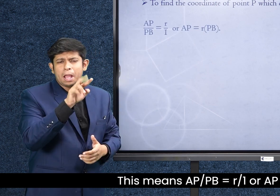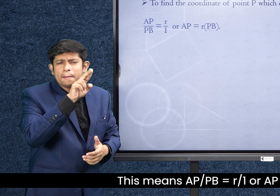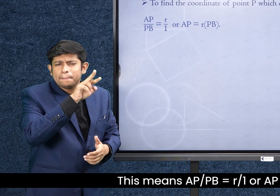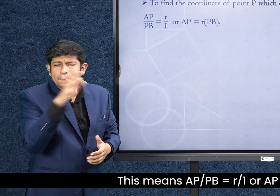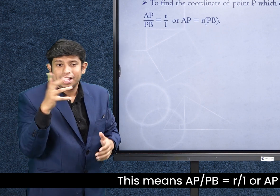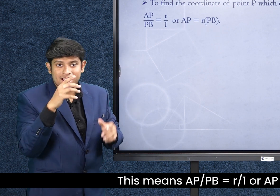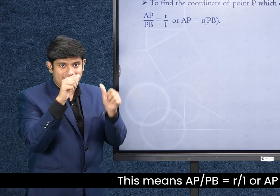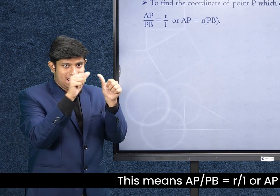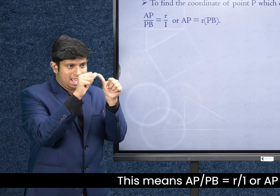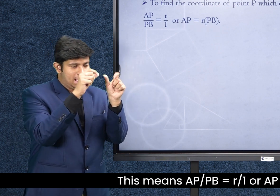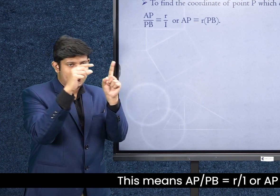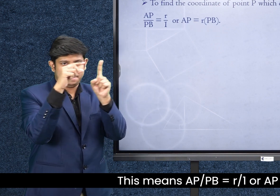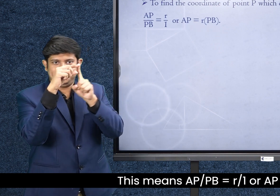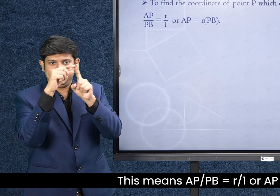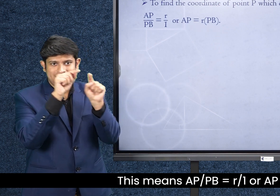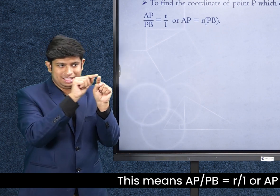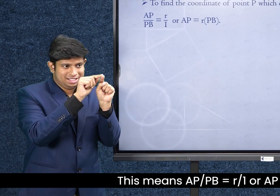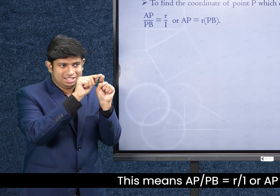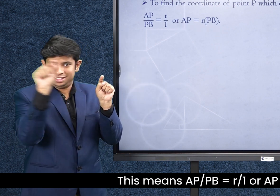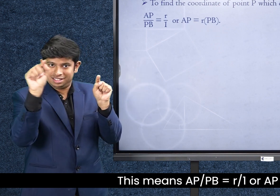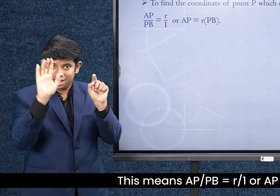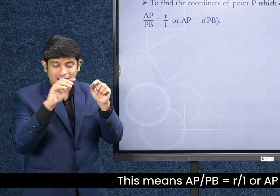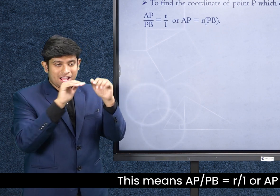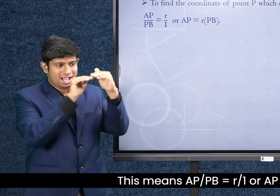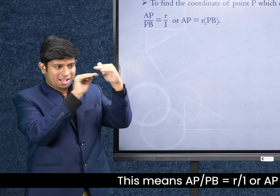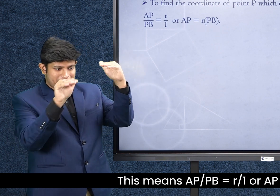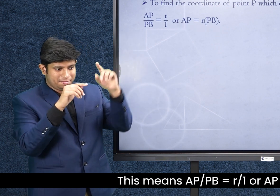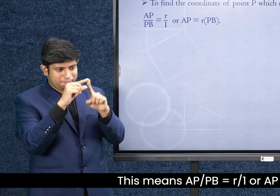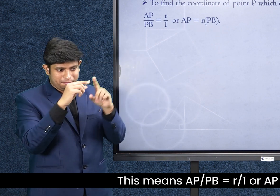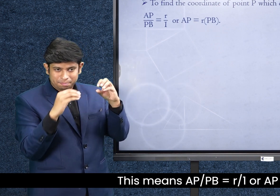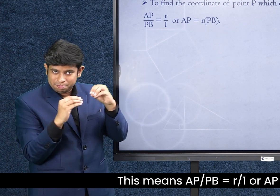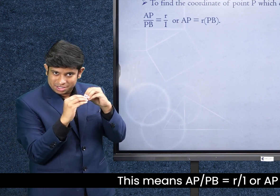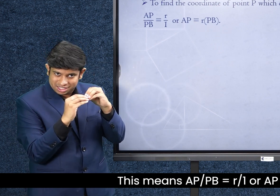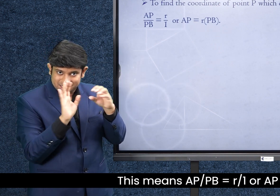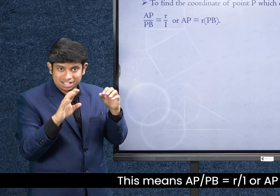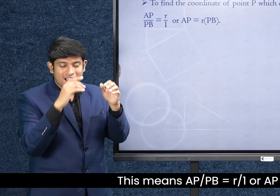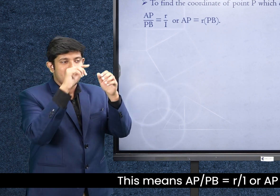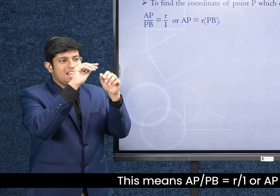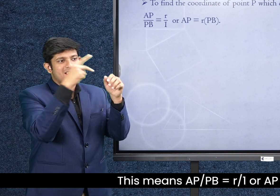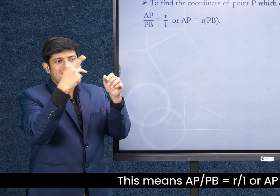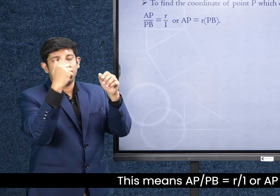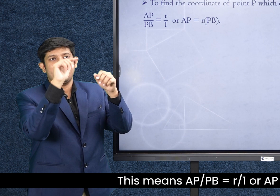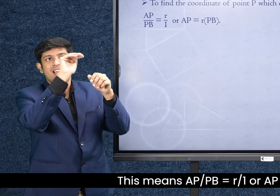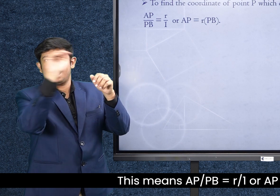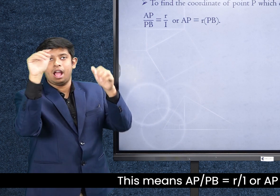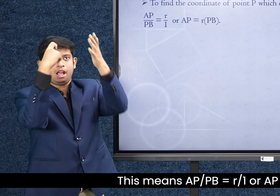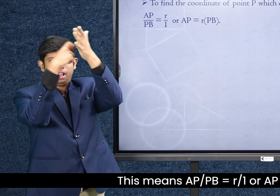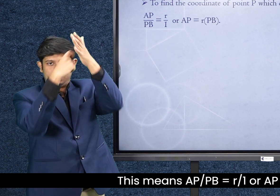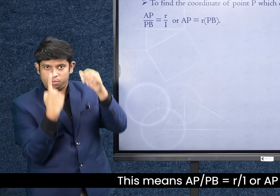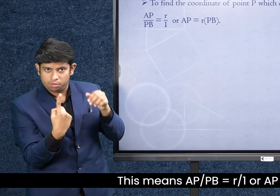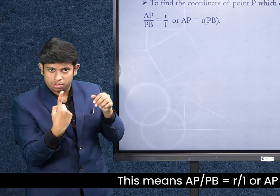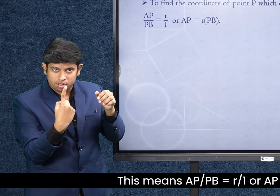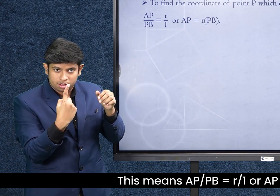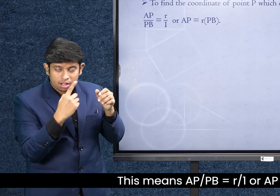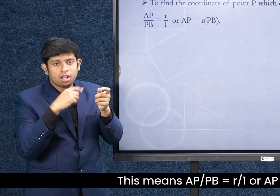This means AP by PB is equal to R by 1 or AP is equal to R into